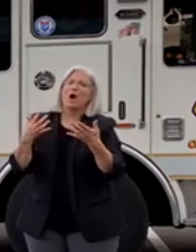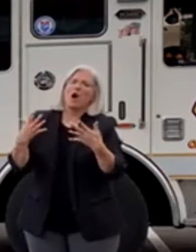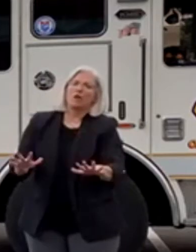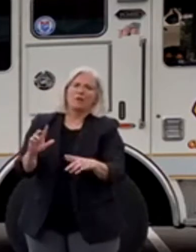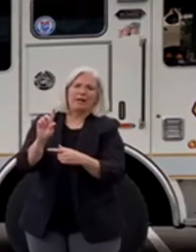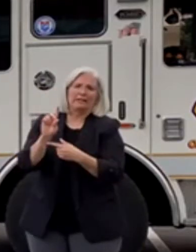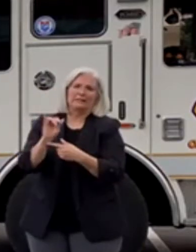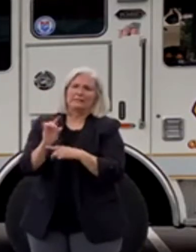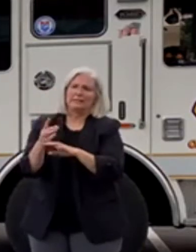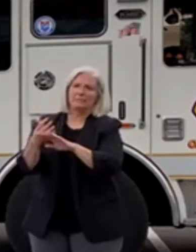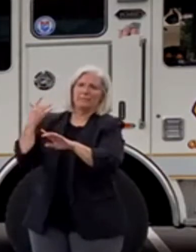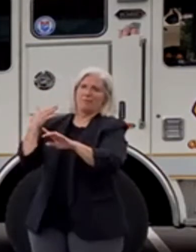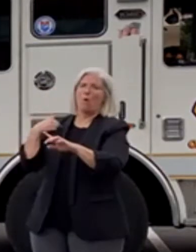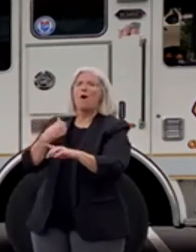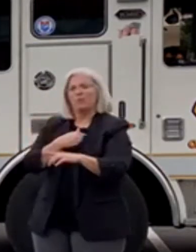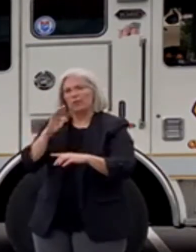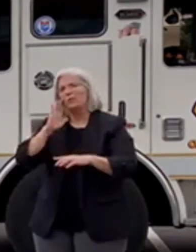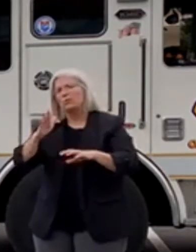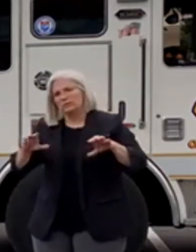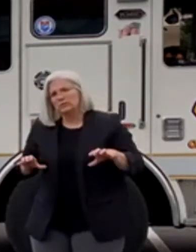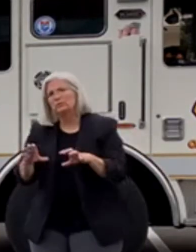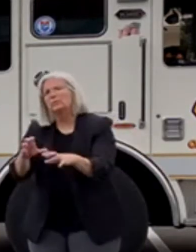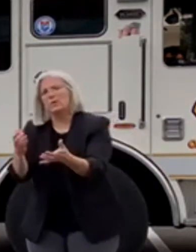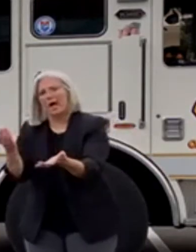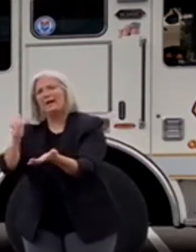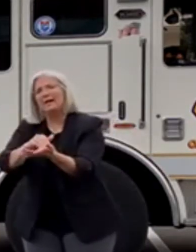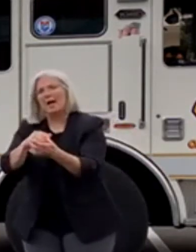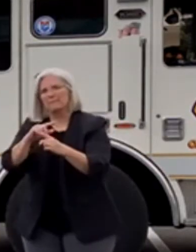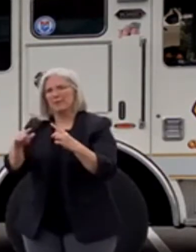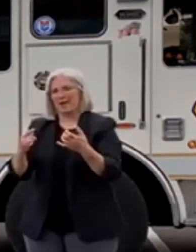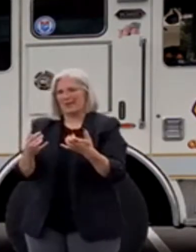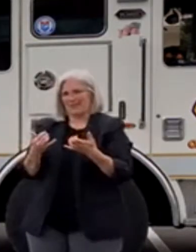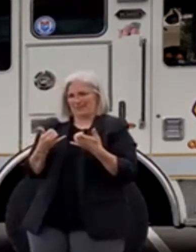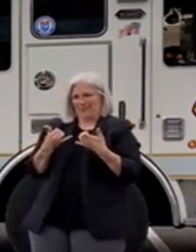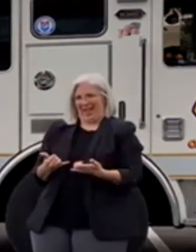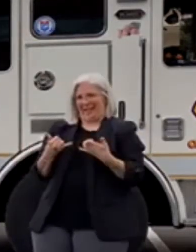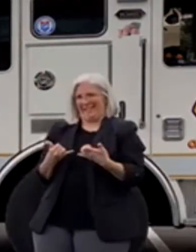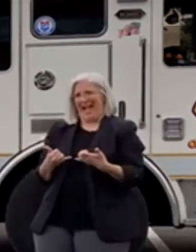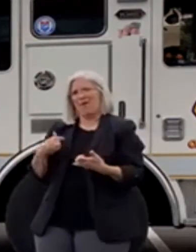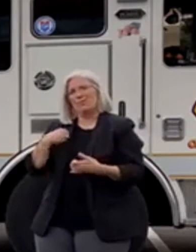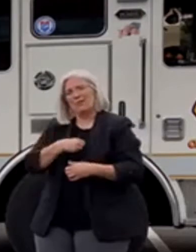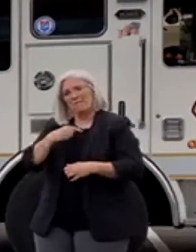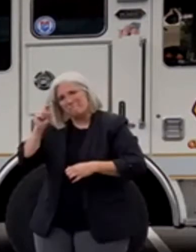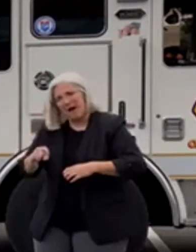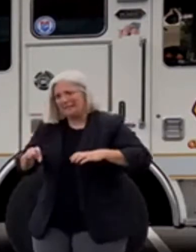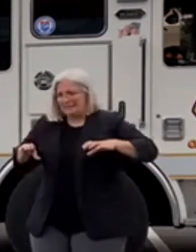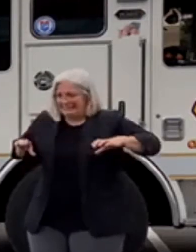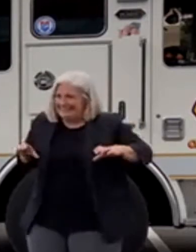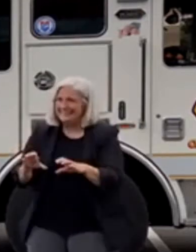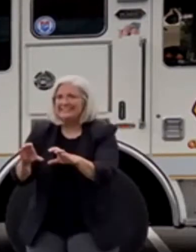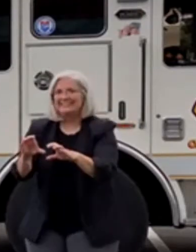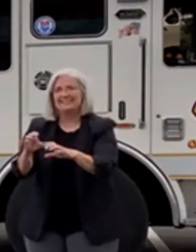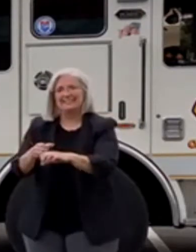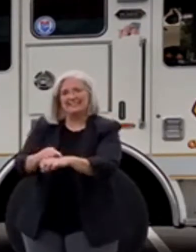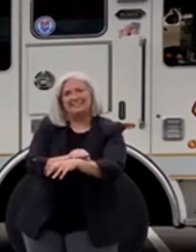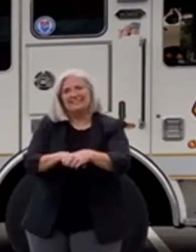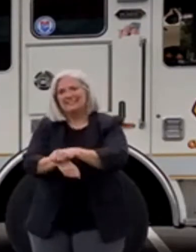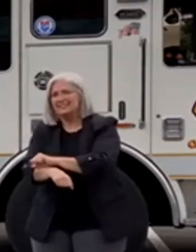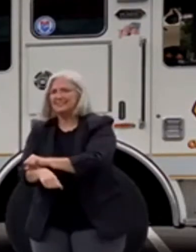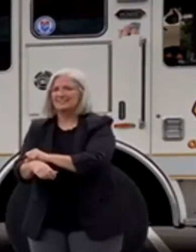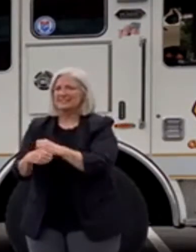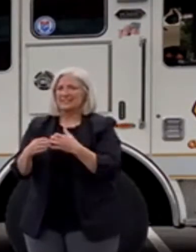again. But the time to act is now. And the time to act is now